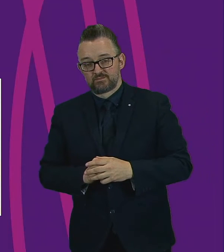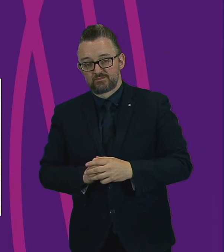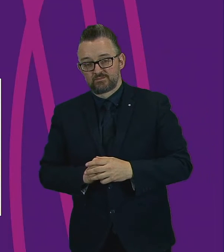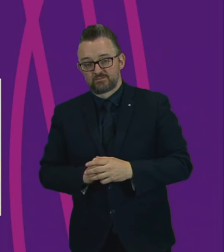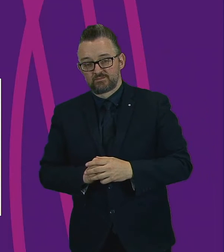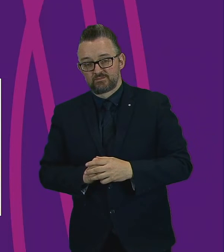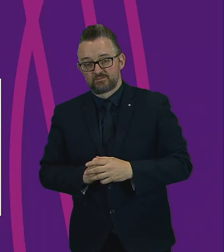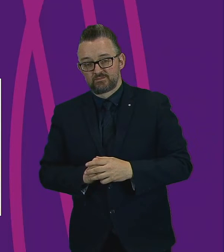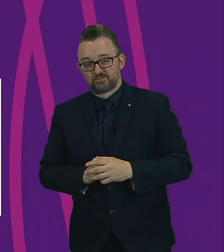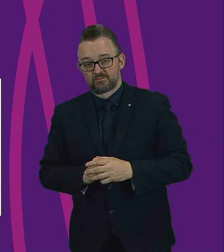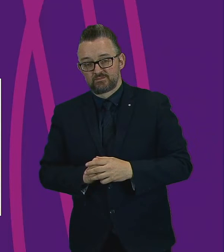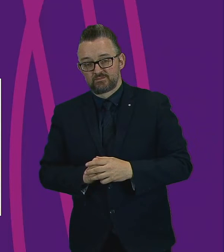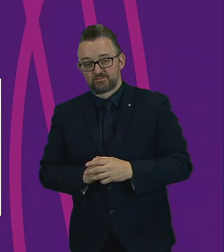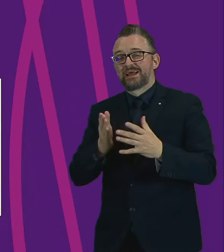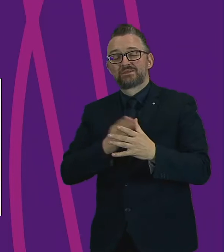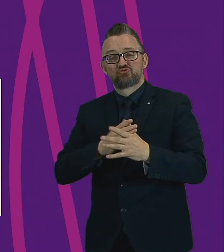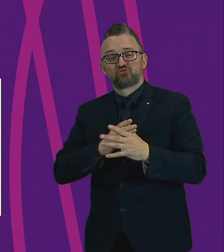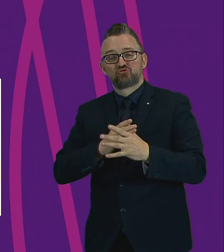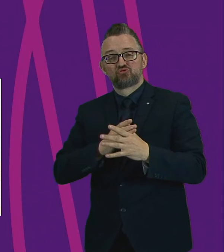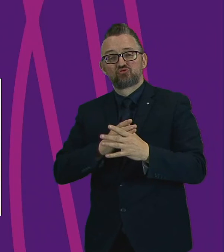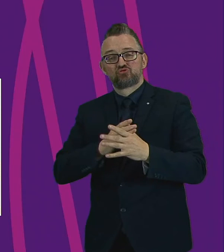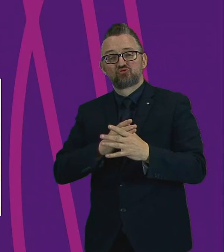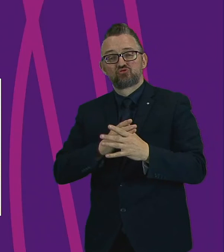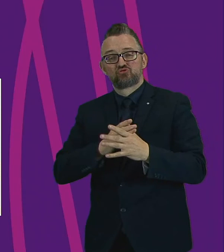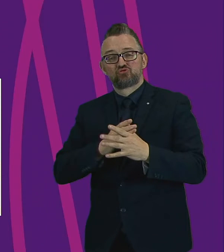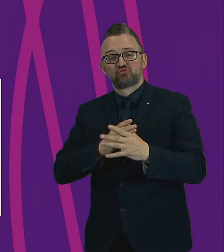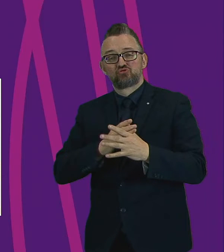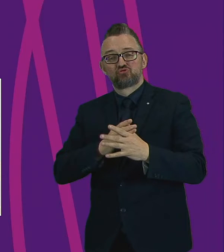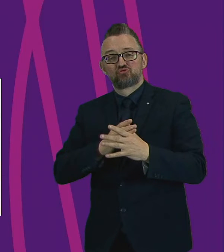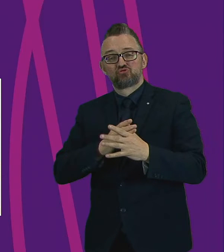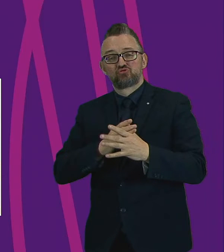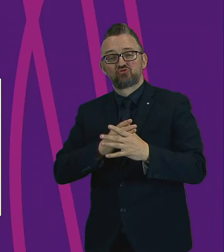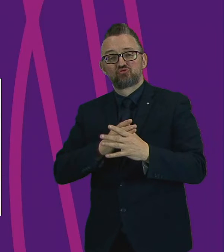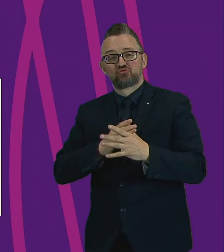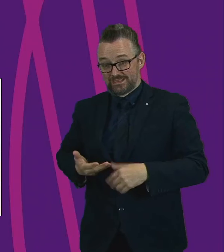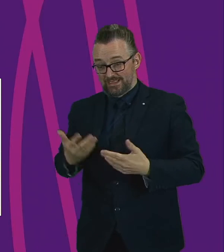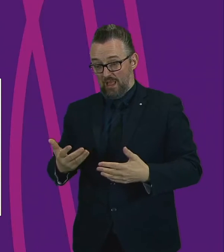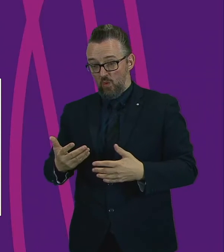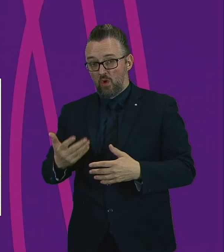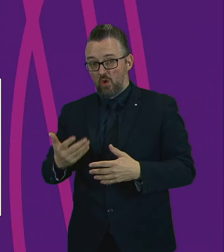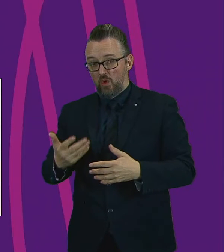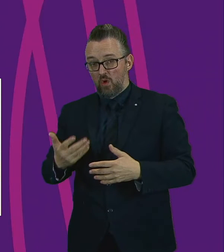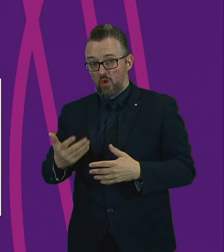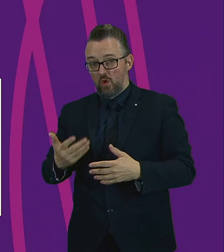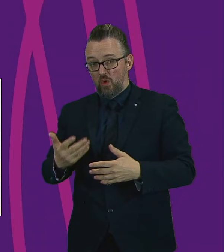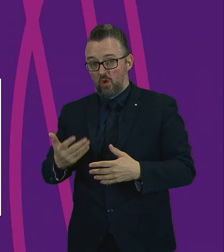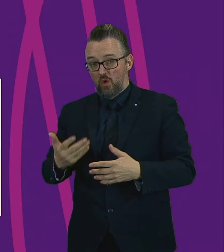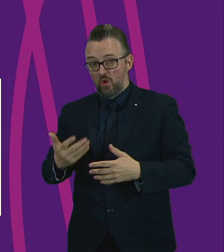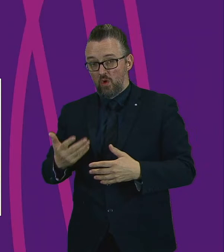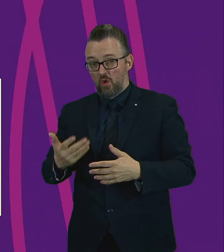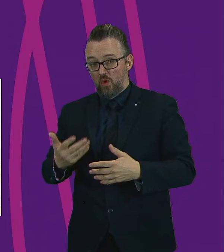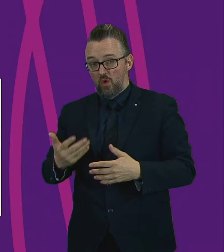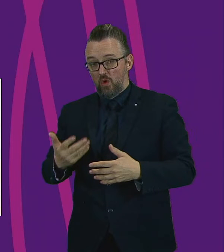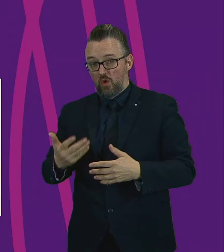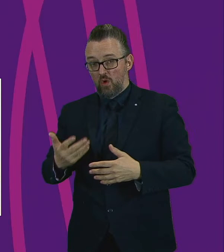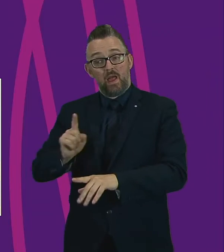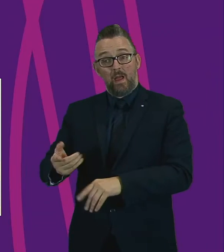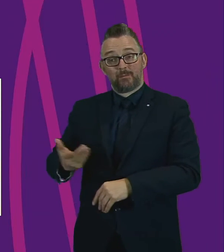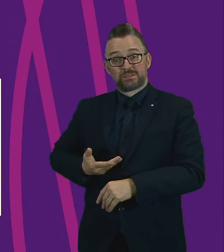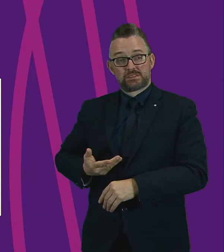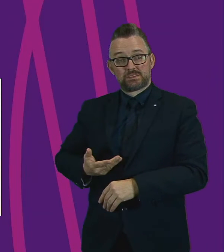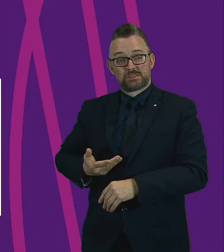The immediate concern of government is to minimise harm to existing businesses. That's proper because those businesses